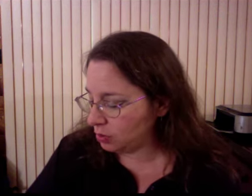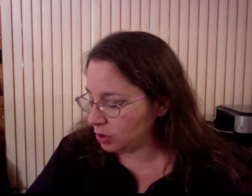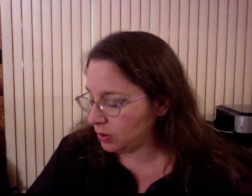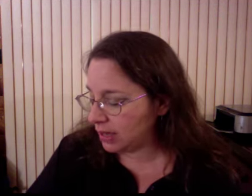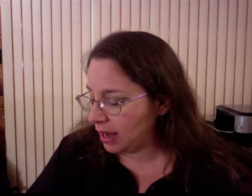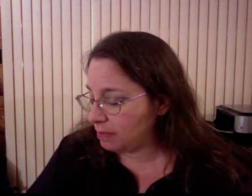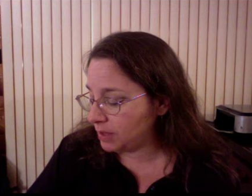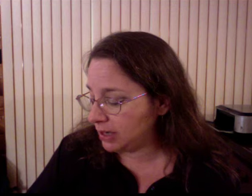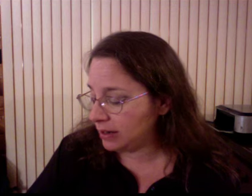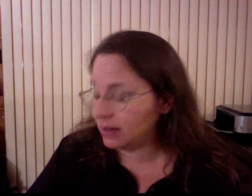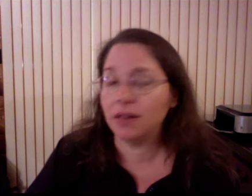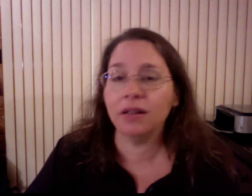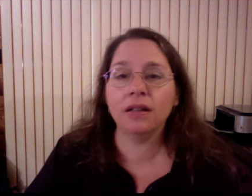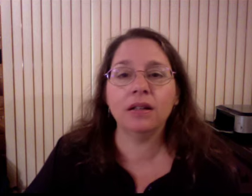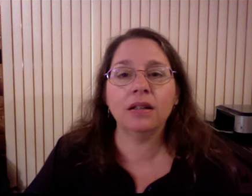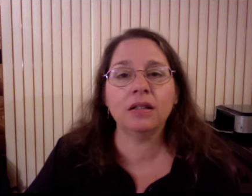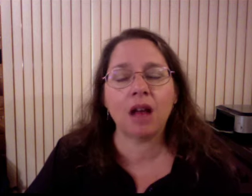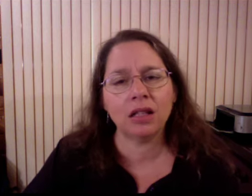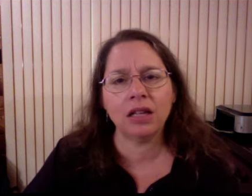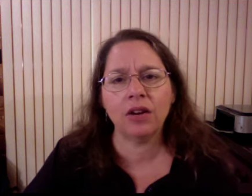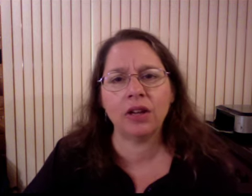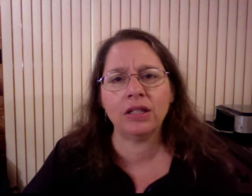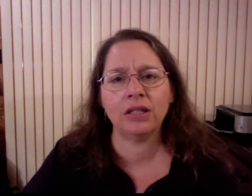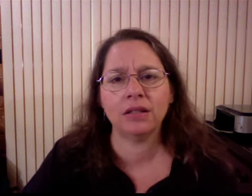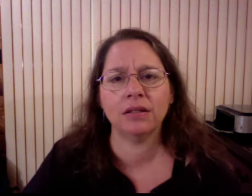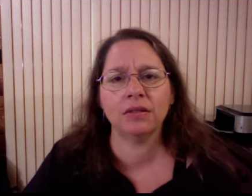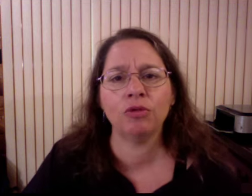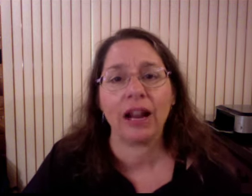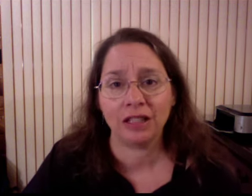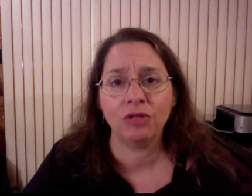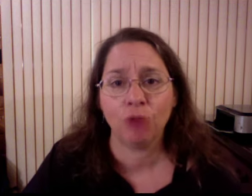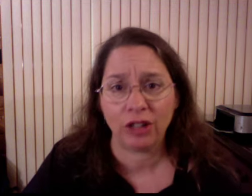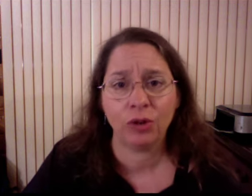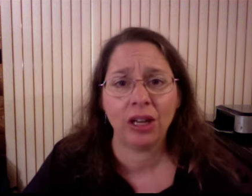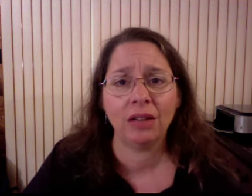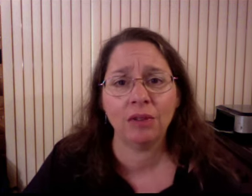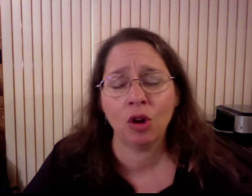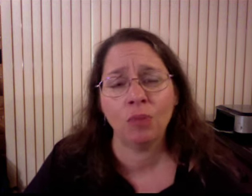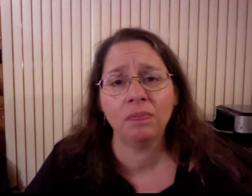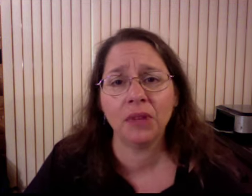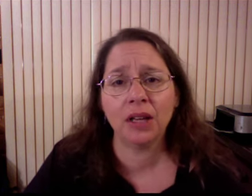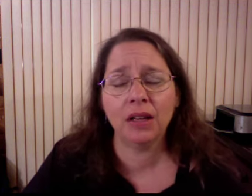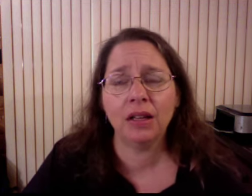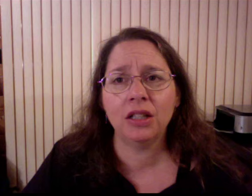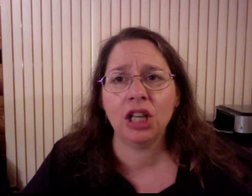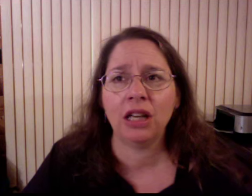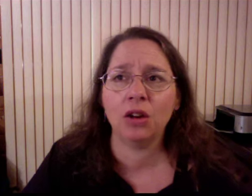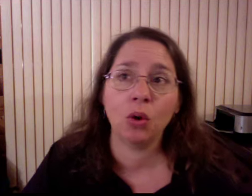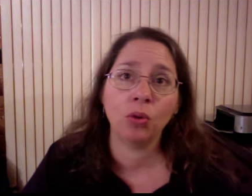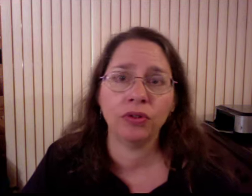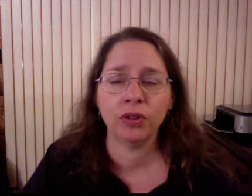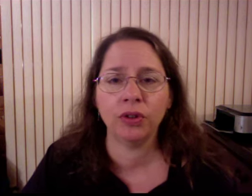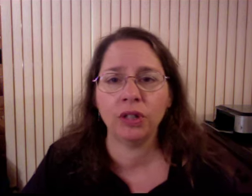his empty, solitary rectory home to eat cold food that he